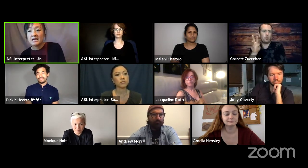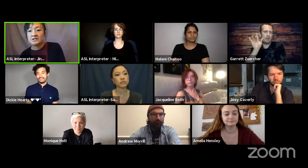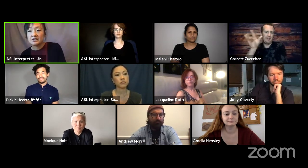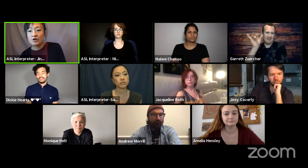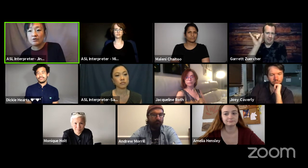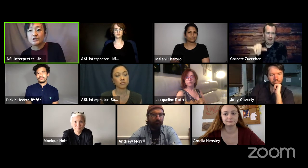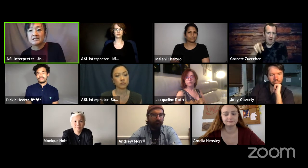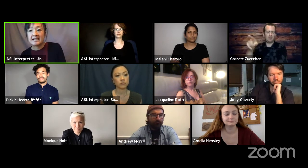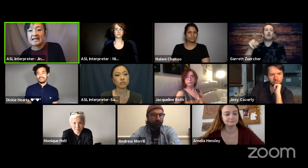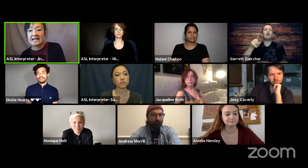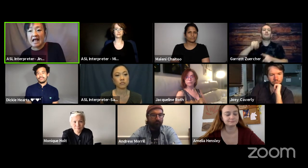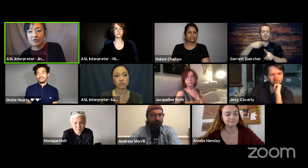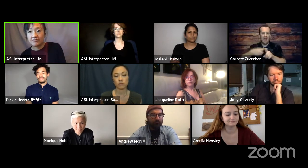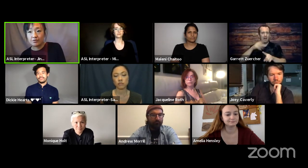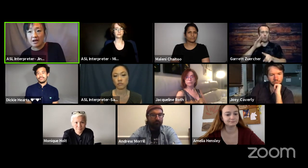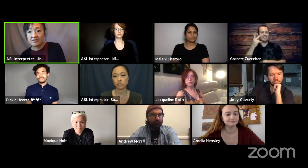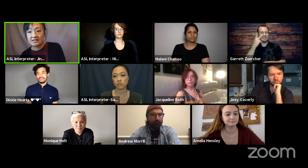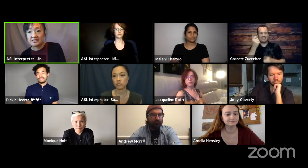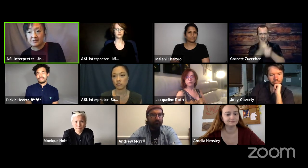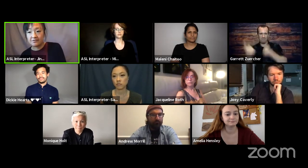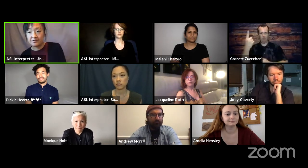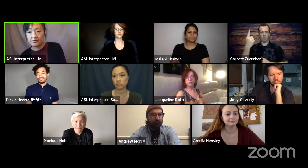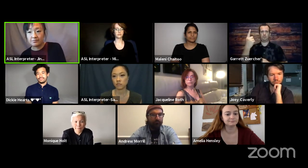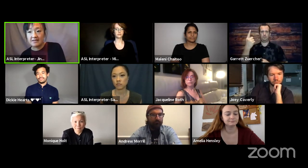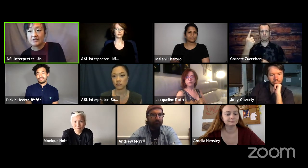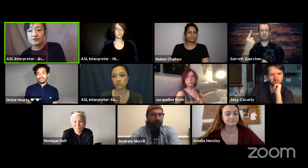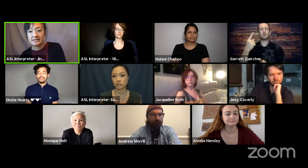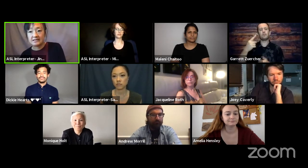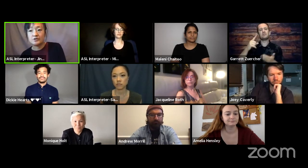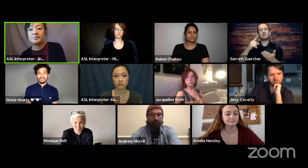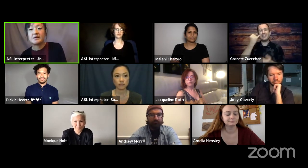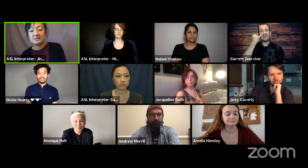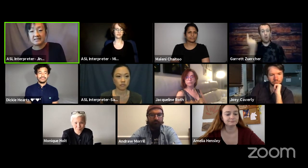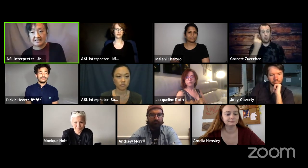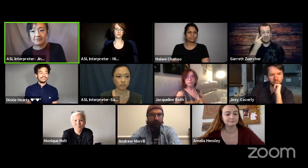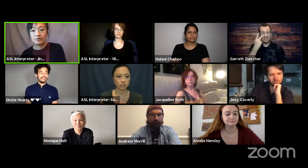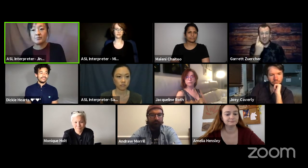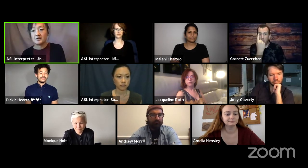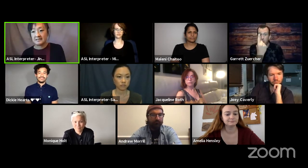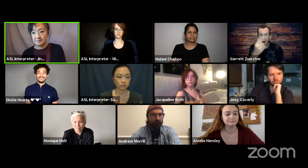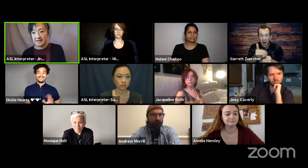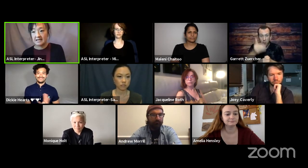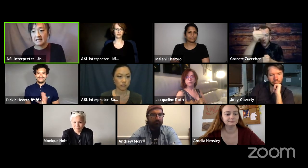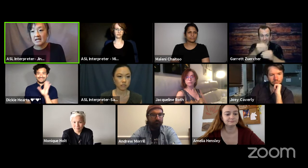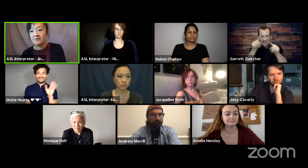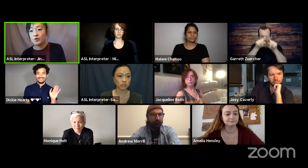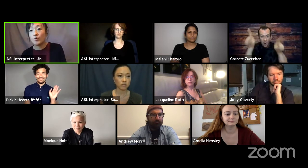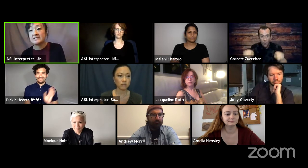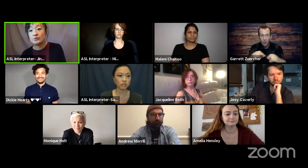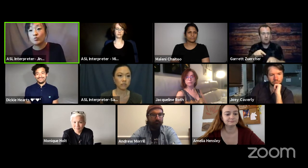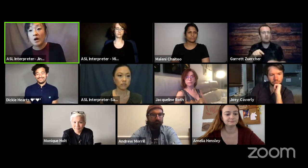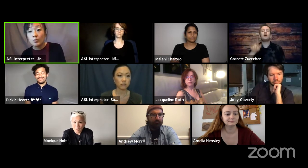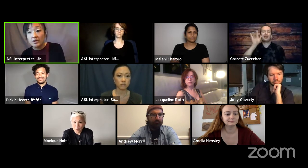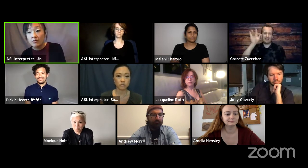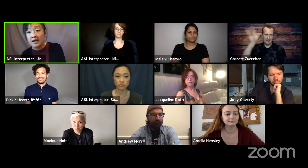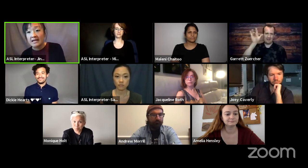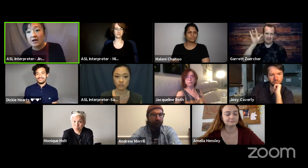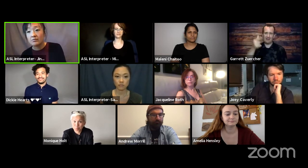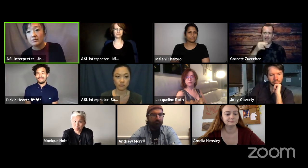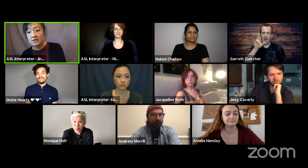So it should say gallery view rather than speaker view. And then you'll be able to see everyone participating. If you only see one window right now,